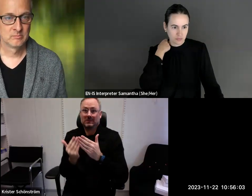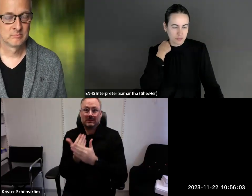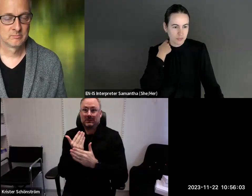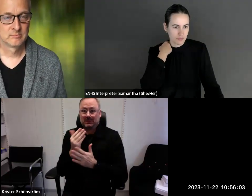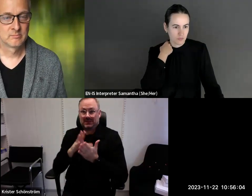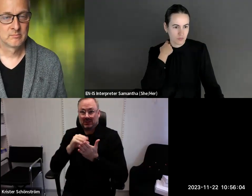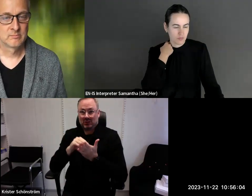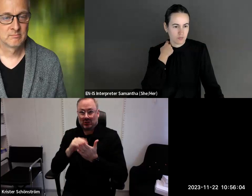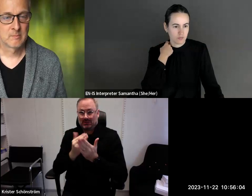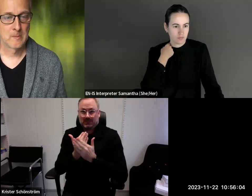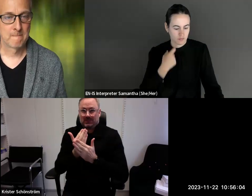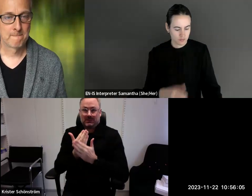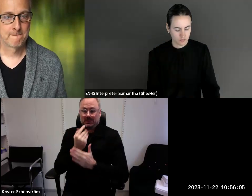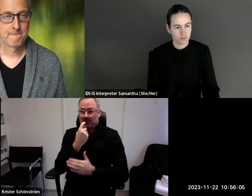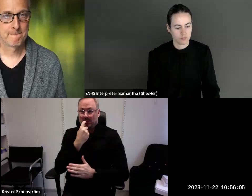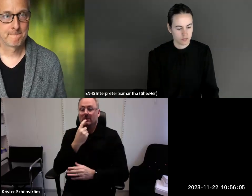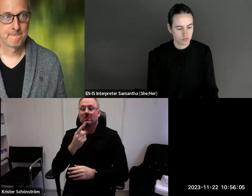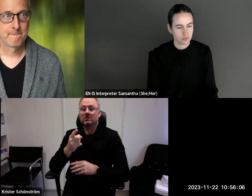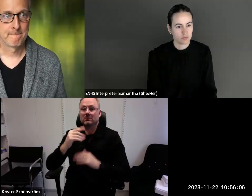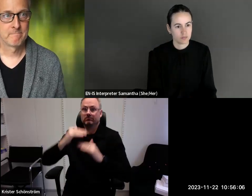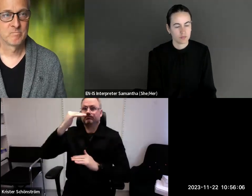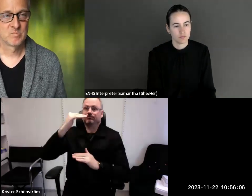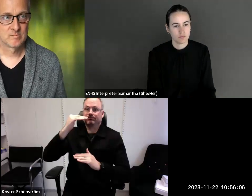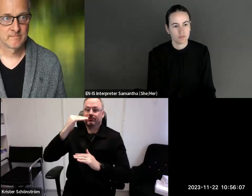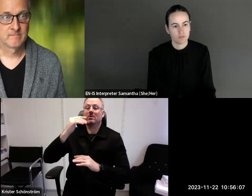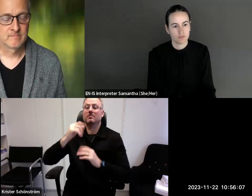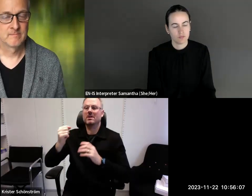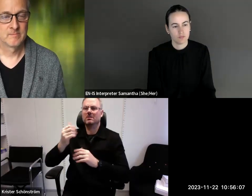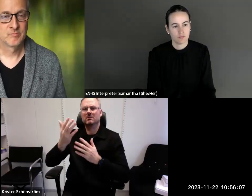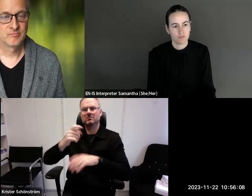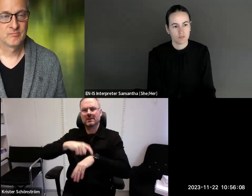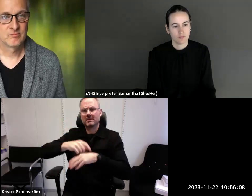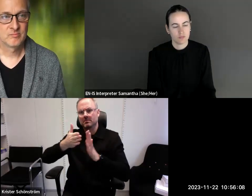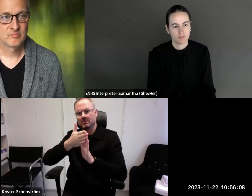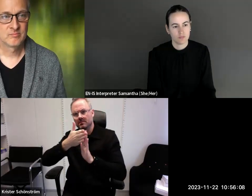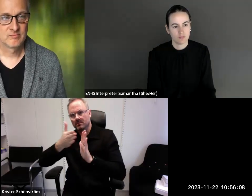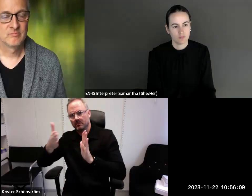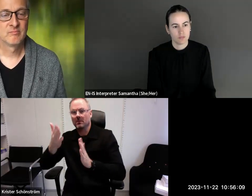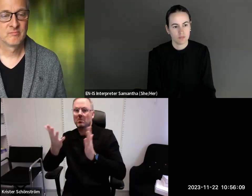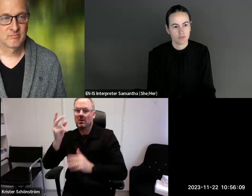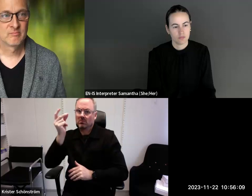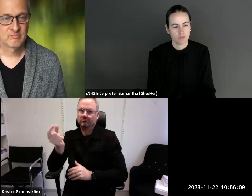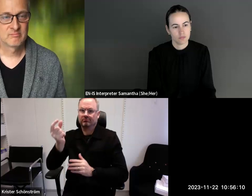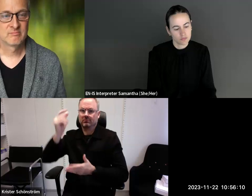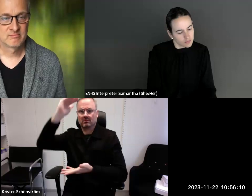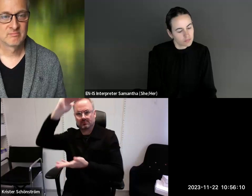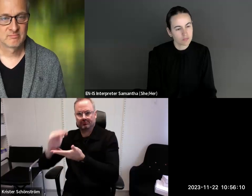correct those errors. So for novice signers, we see an extraordinary amount of